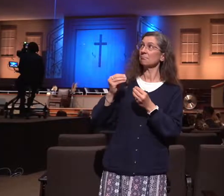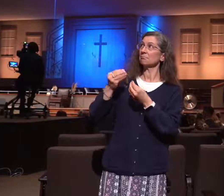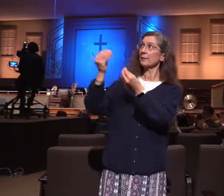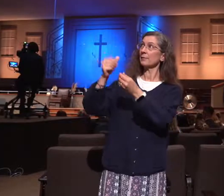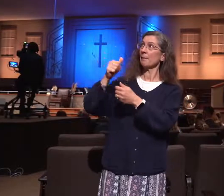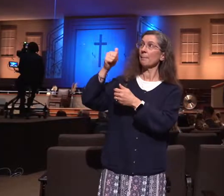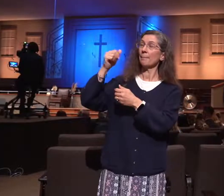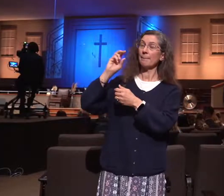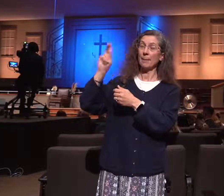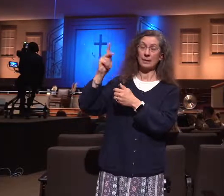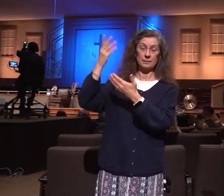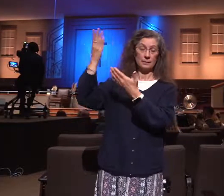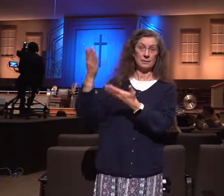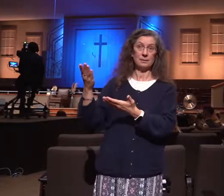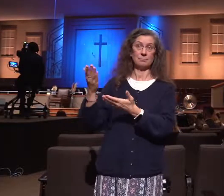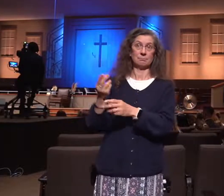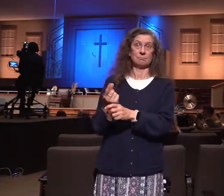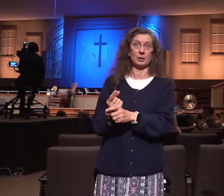church?